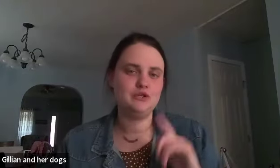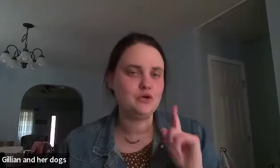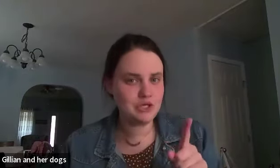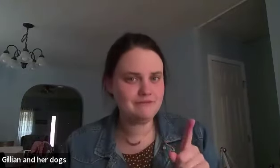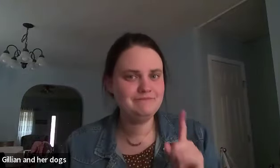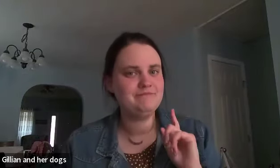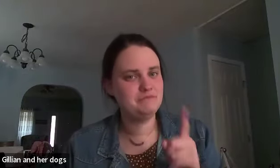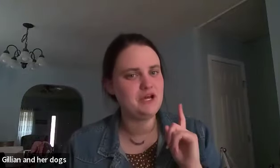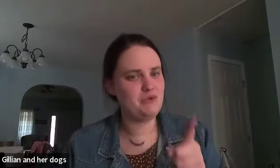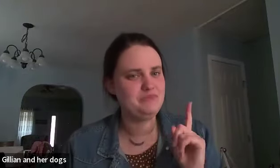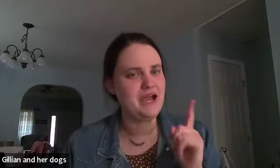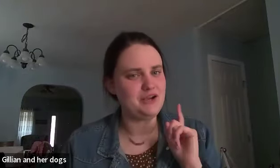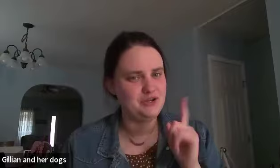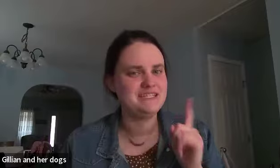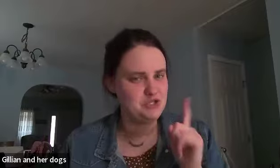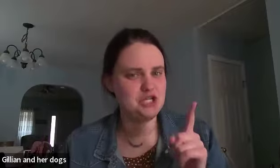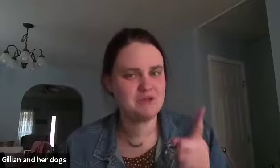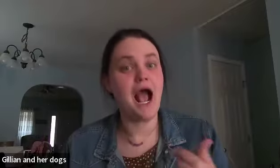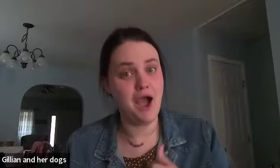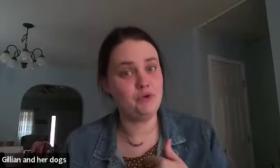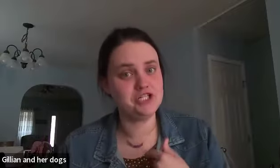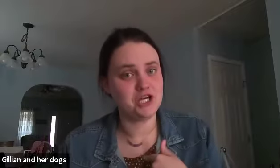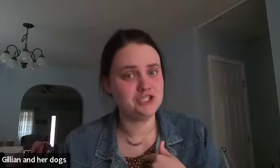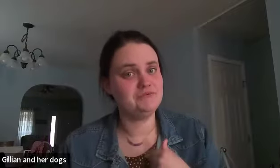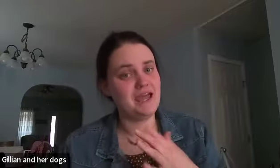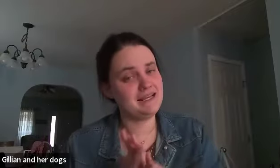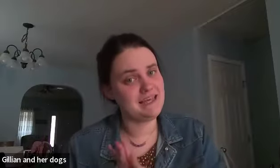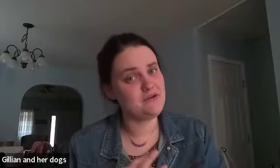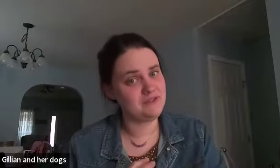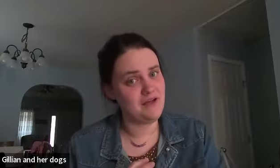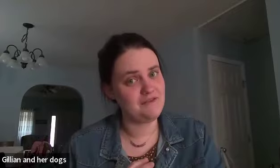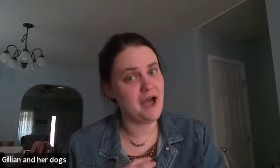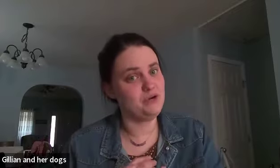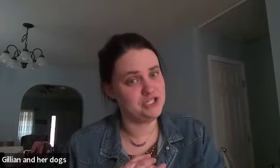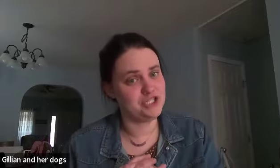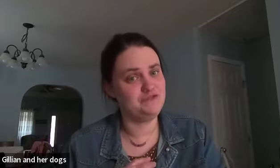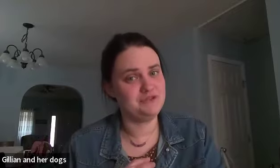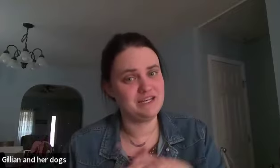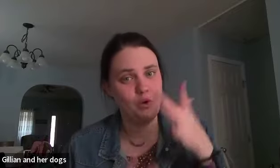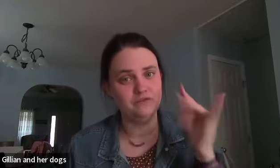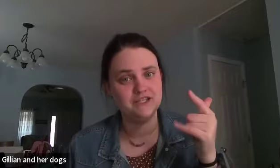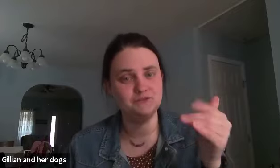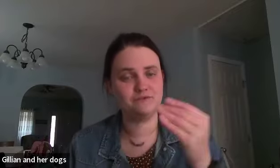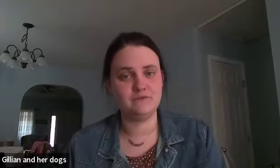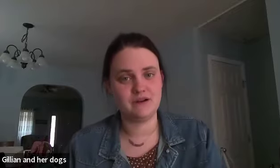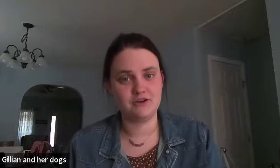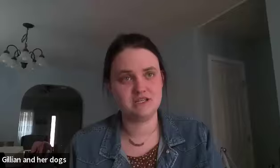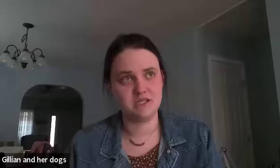you could, but I could see some judgment. I would judge you. And I say that with love. I would judge you if you did goldfish for crackers. I'd be